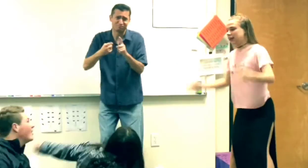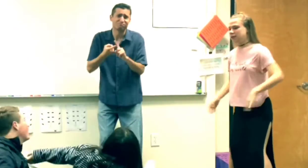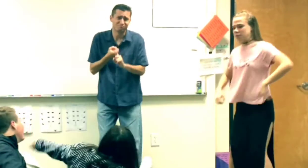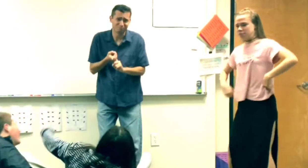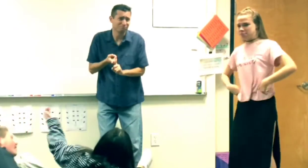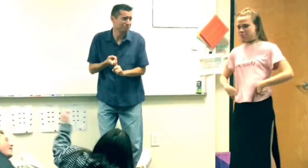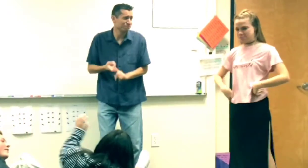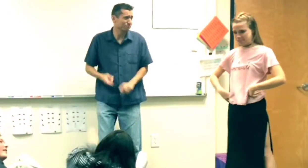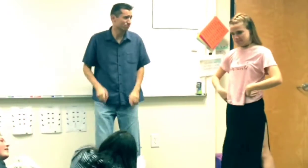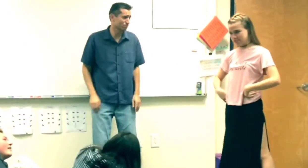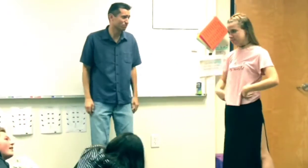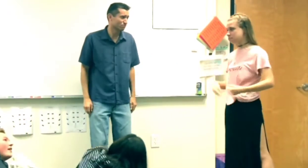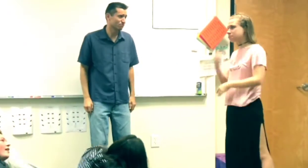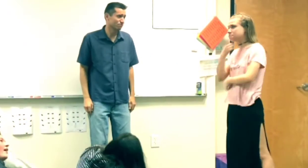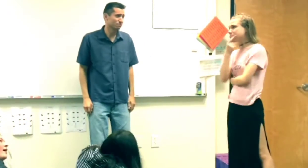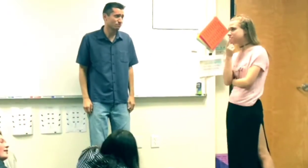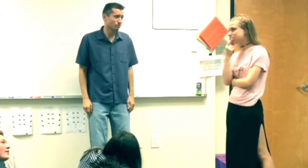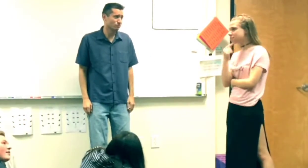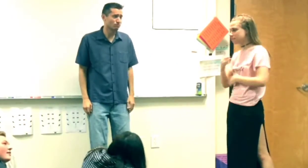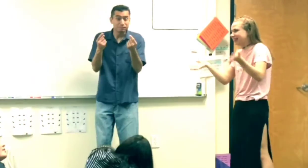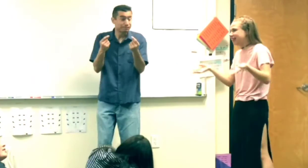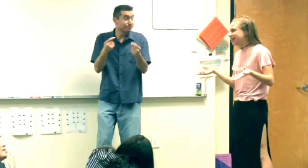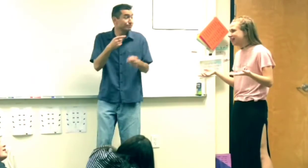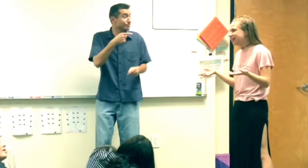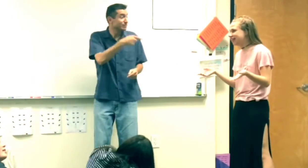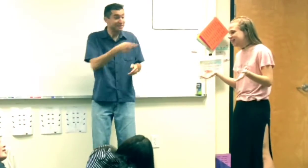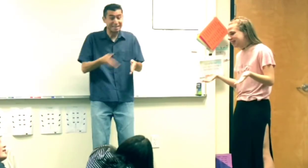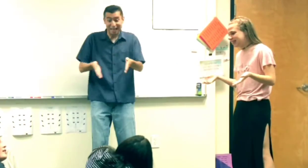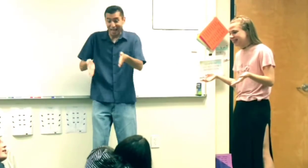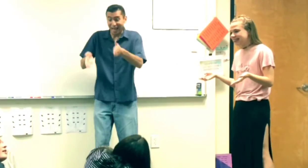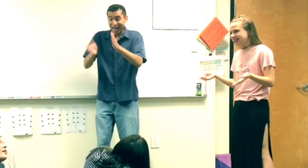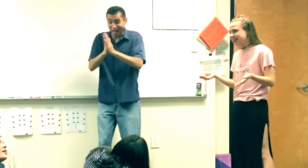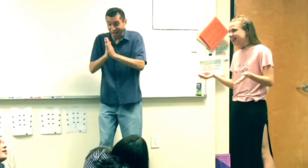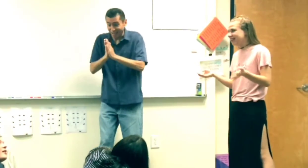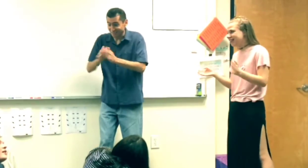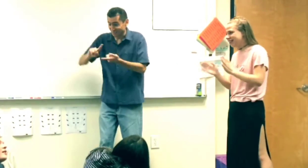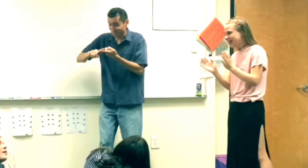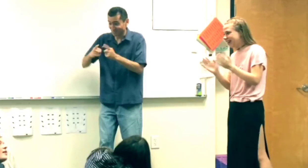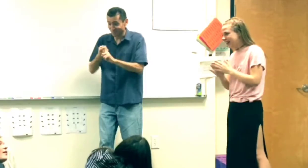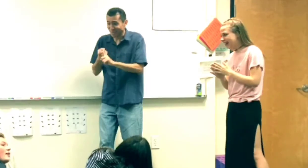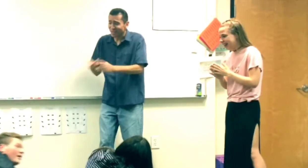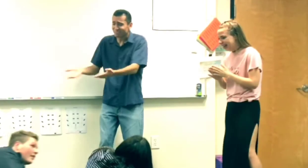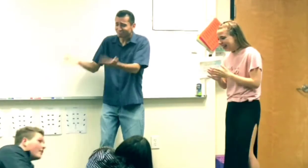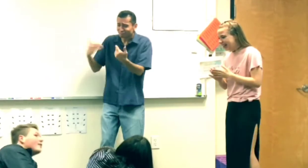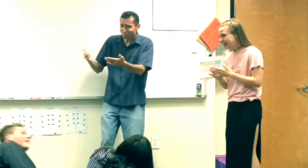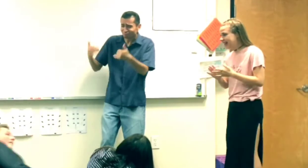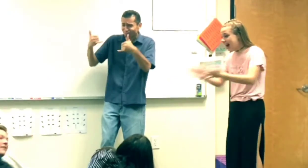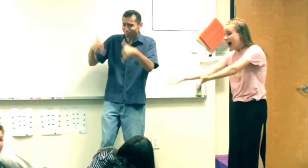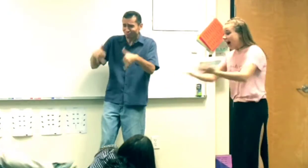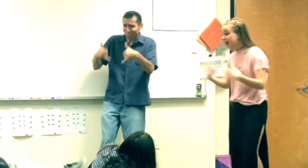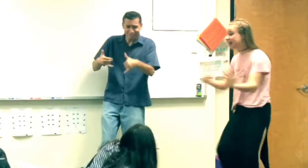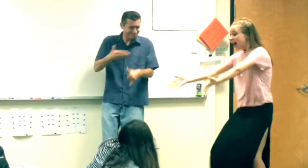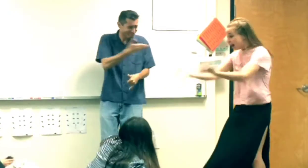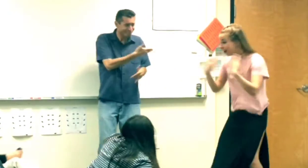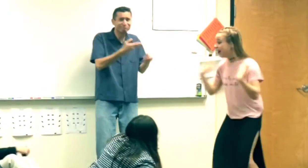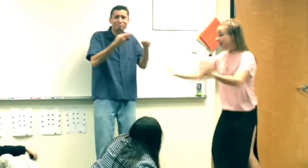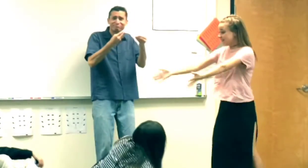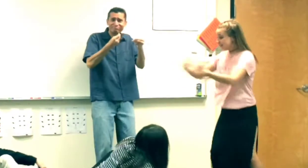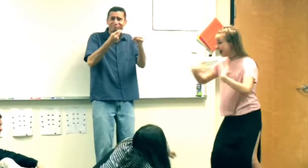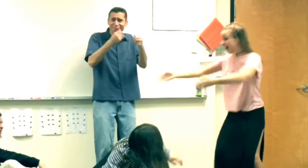friends. I have an idea. So, what she does is, she asks her friends, Can you guys play on the air